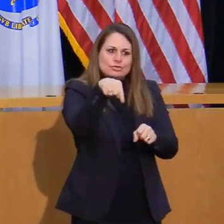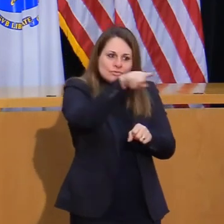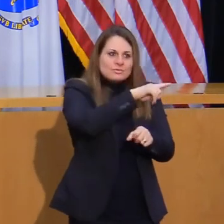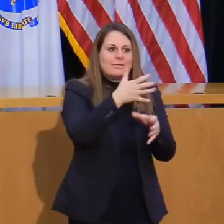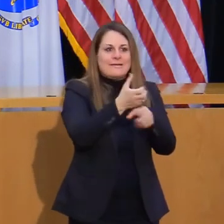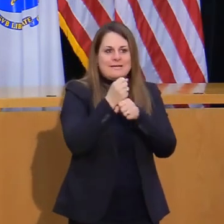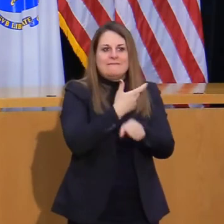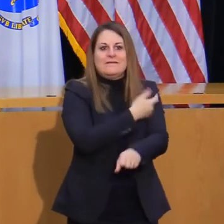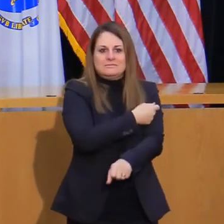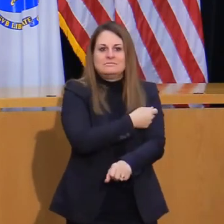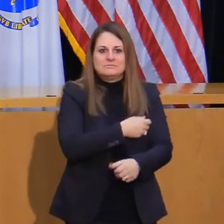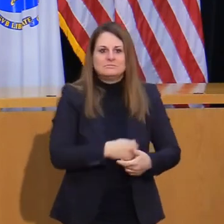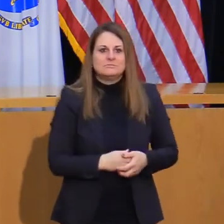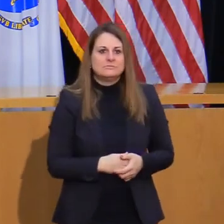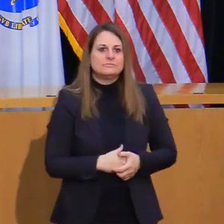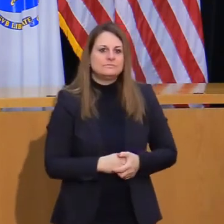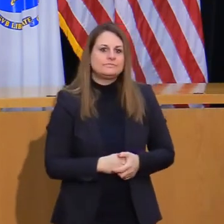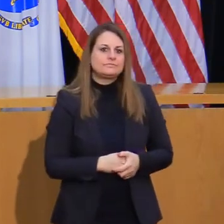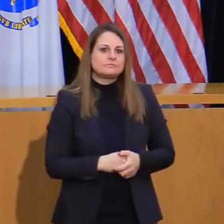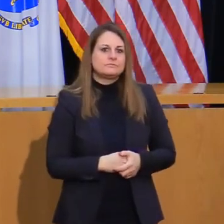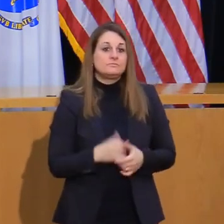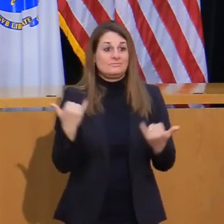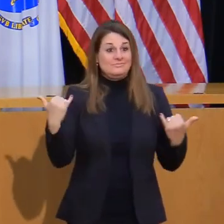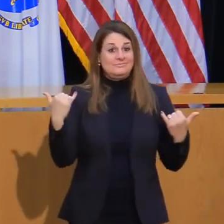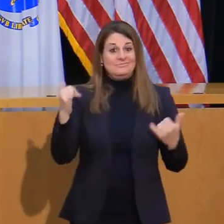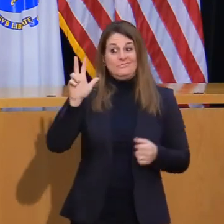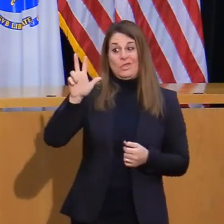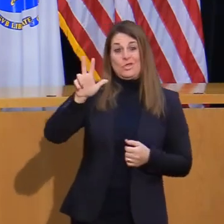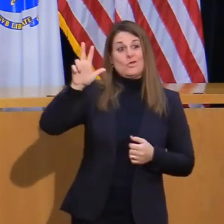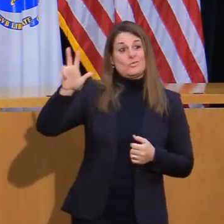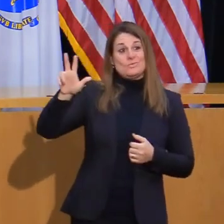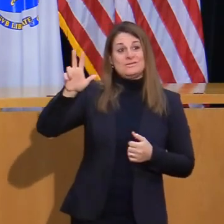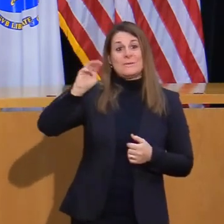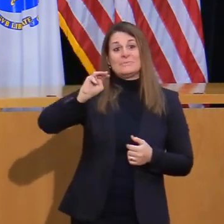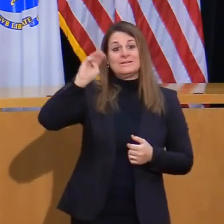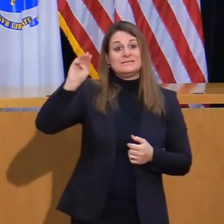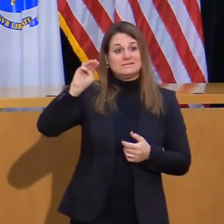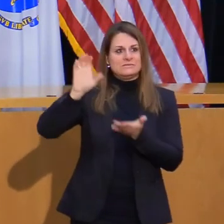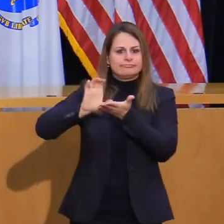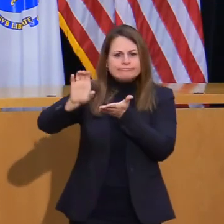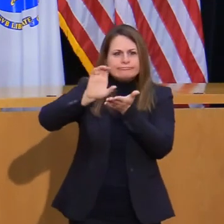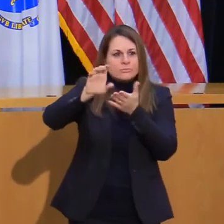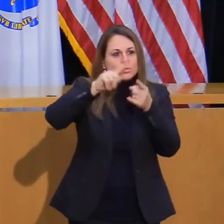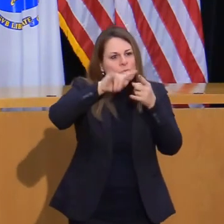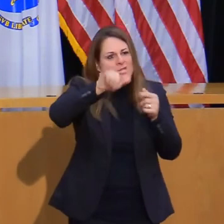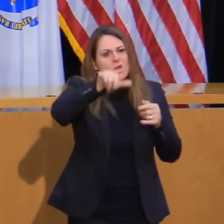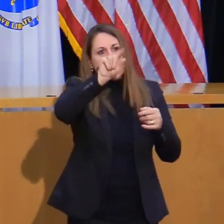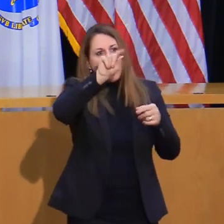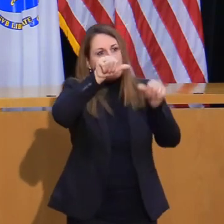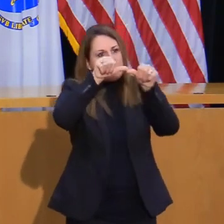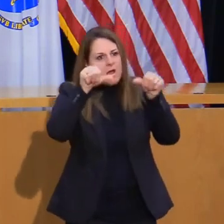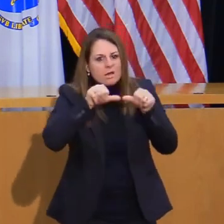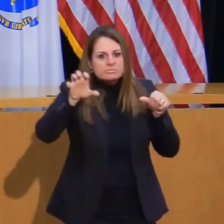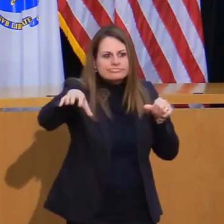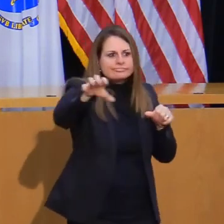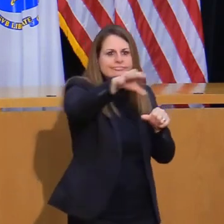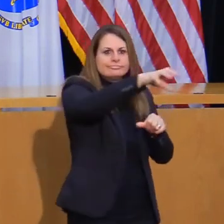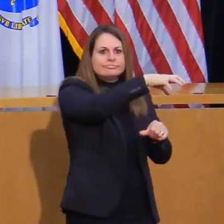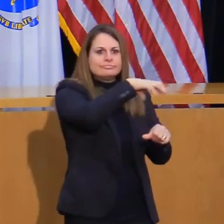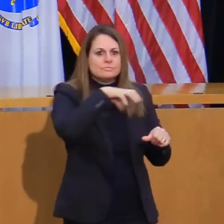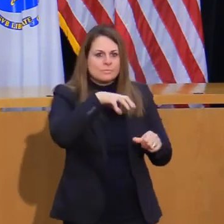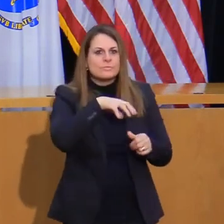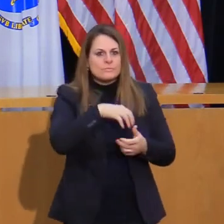investing $33 million in increasing access to vaccines in these communities, and in public awareness and outreach